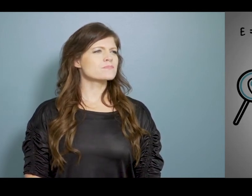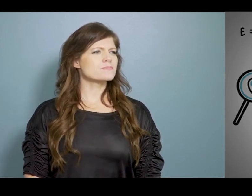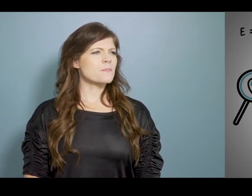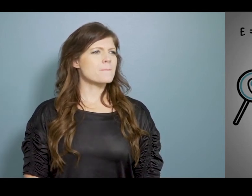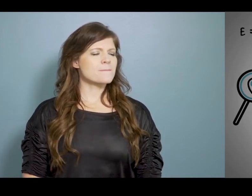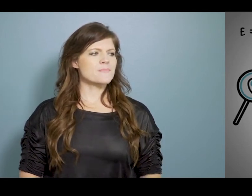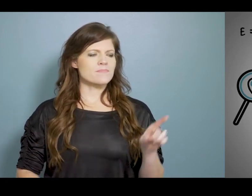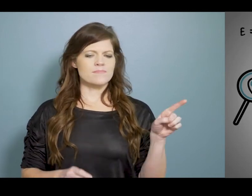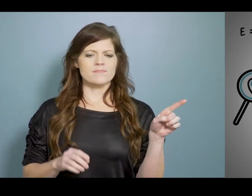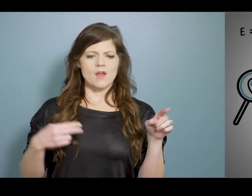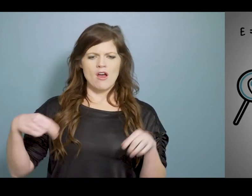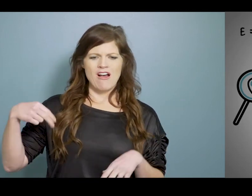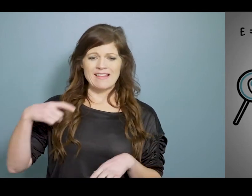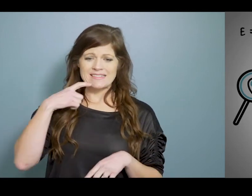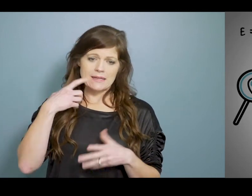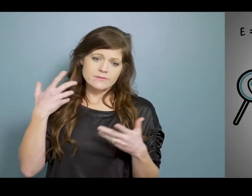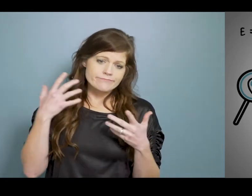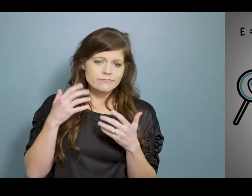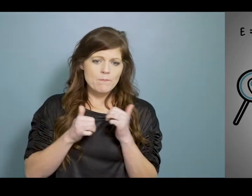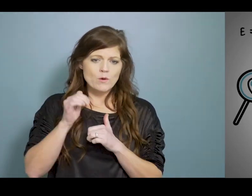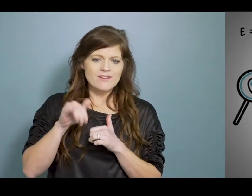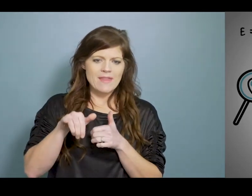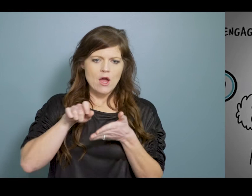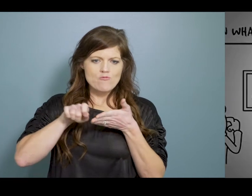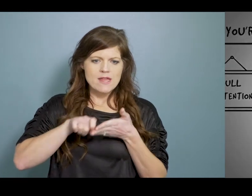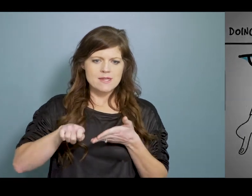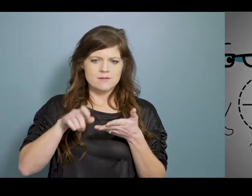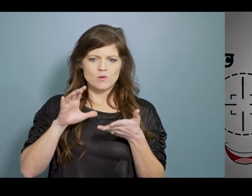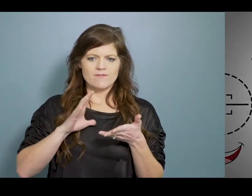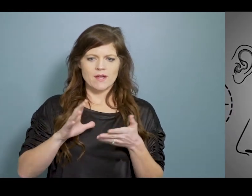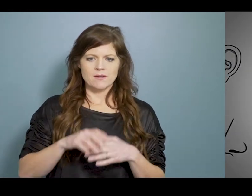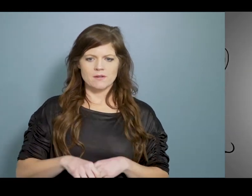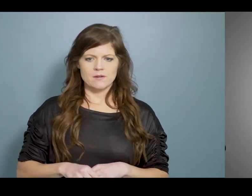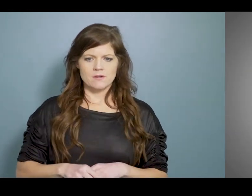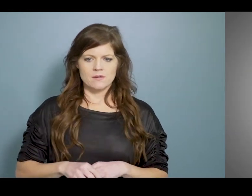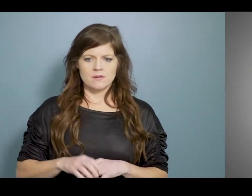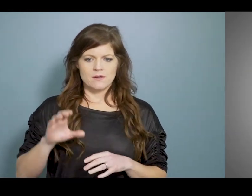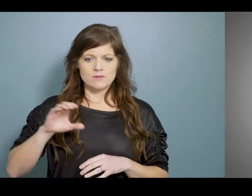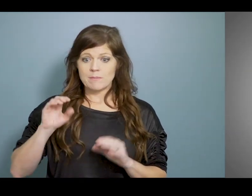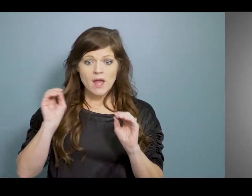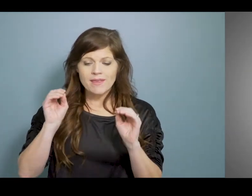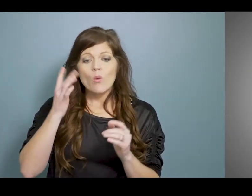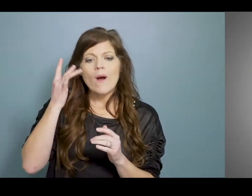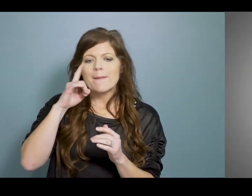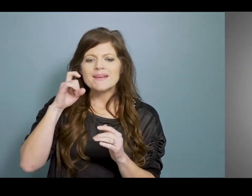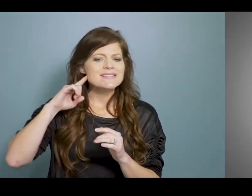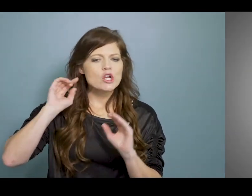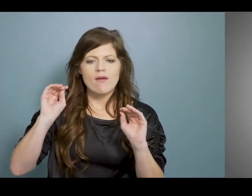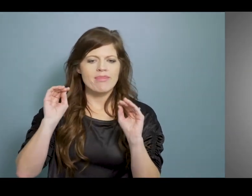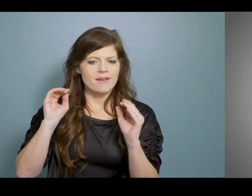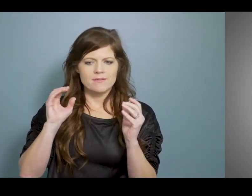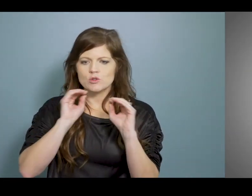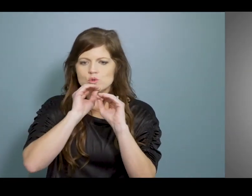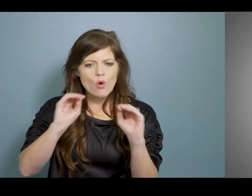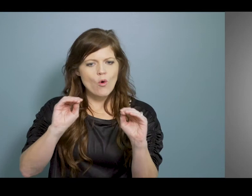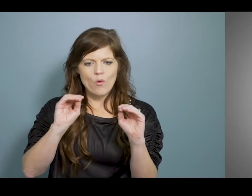full attention to that activity. And then C is for committed action.